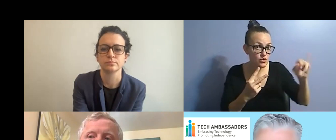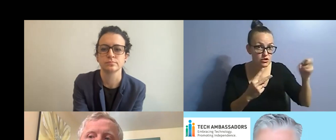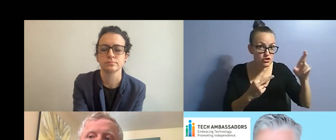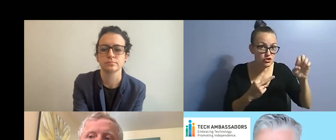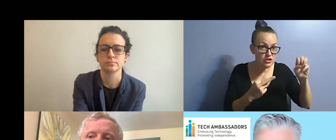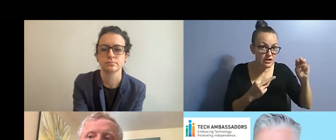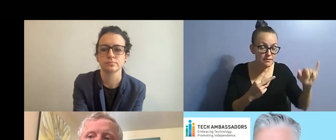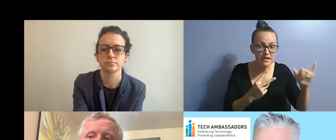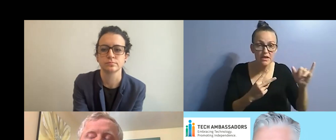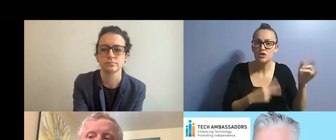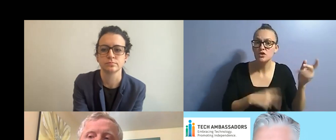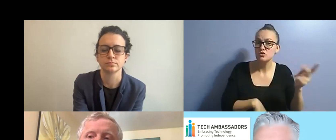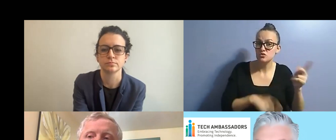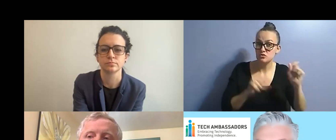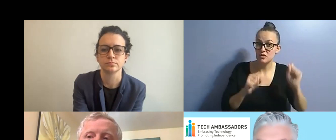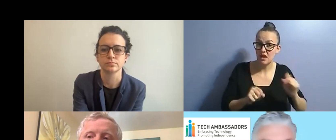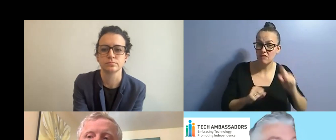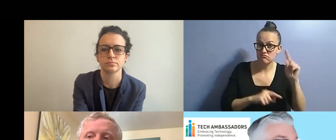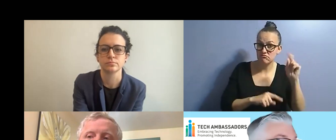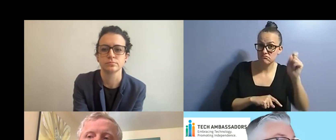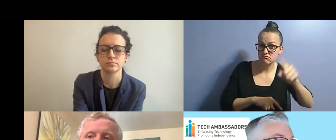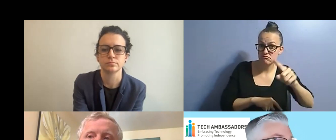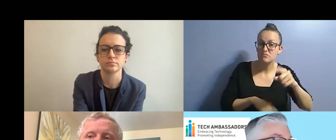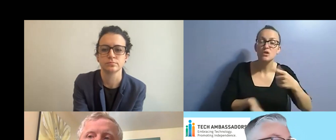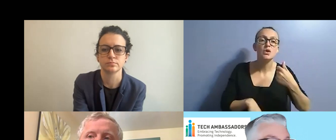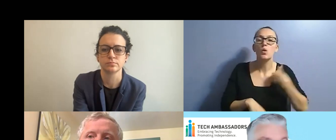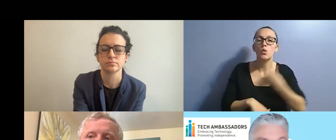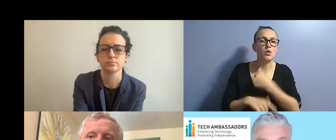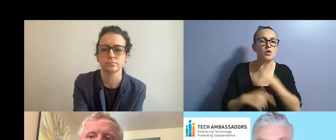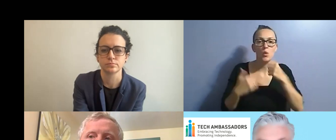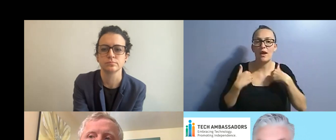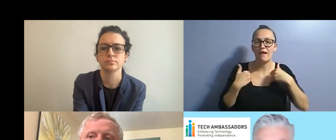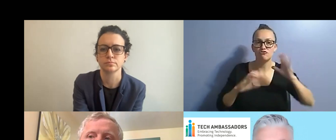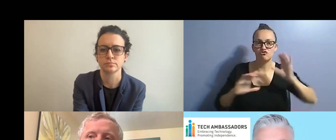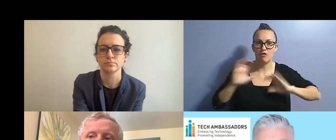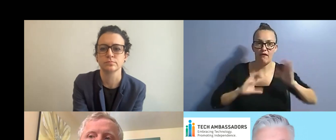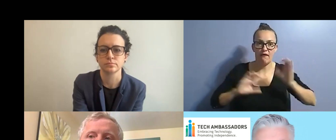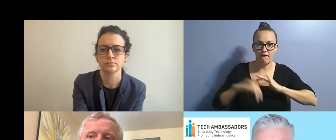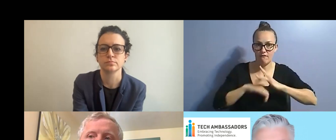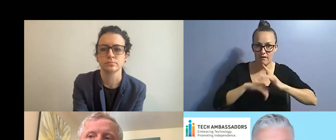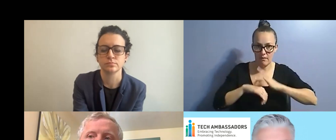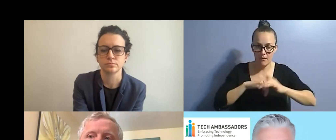don't have chat in our webinar here, but I would like to post the links